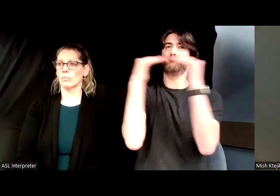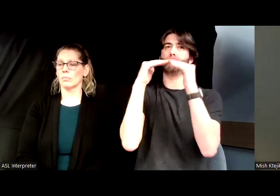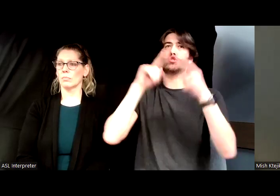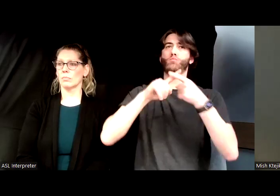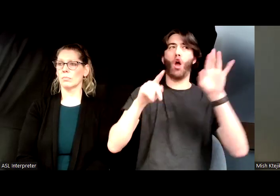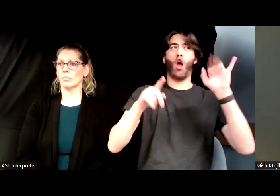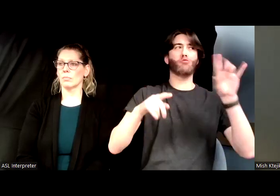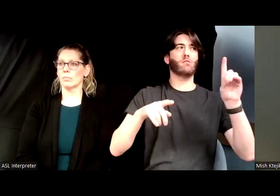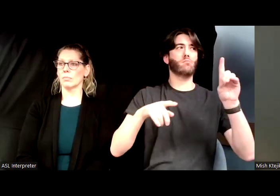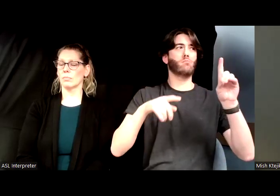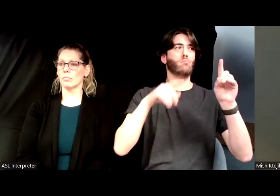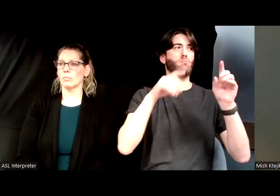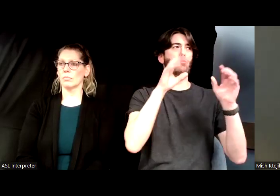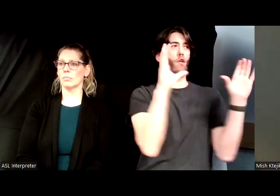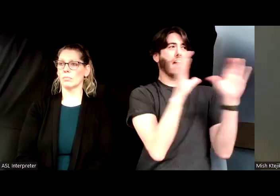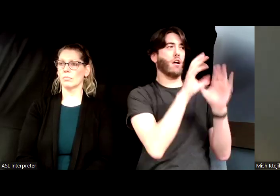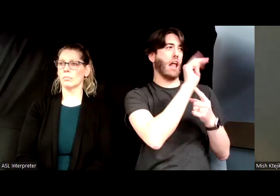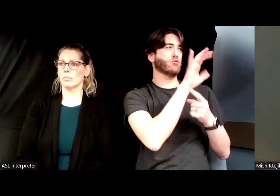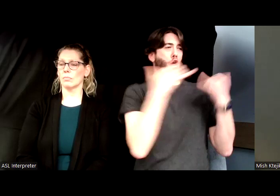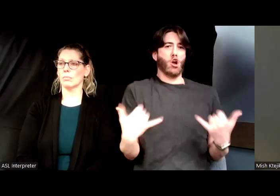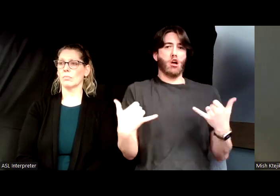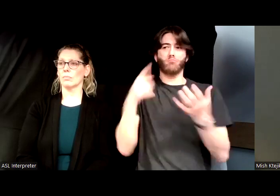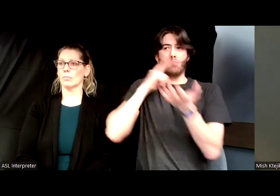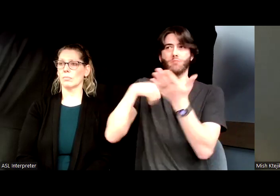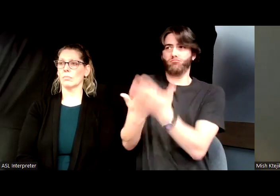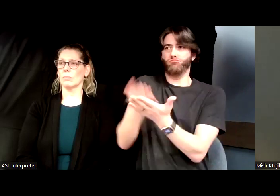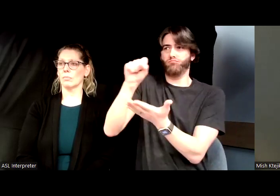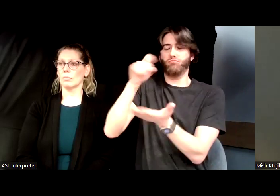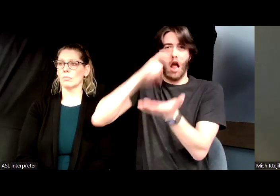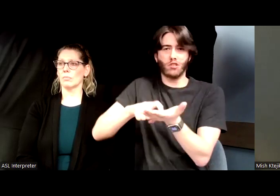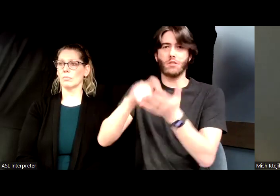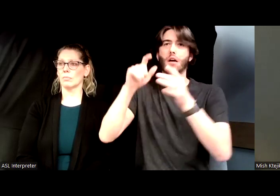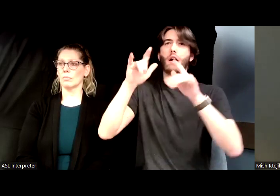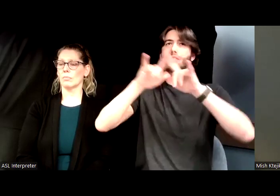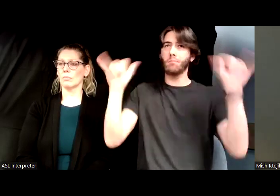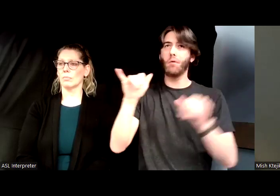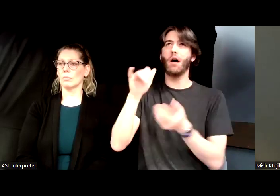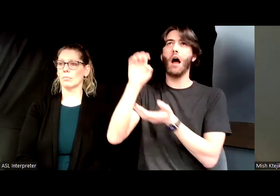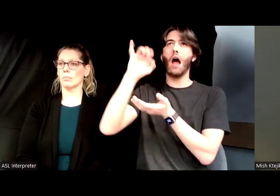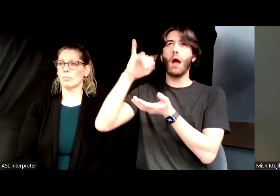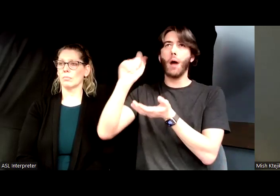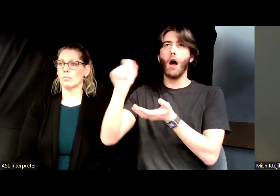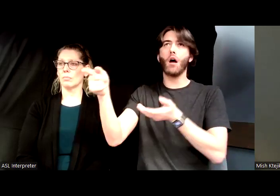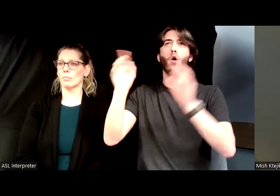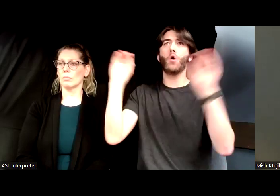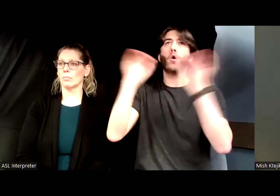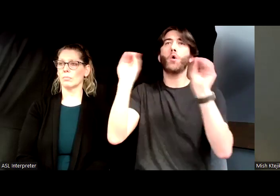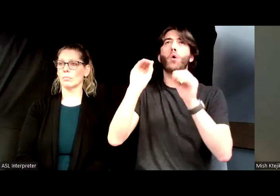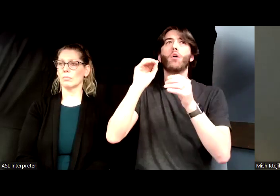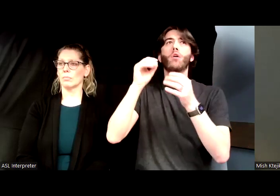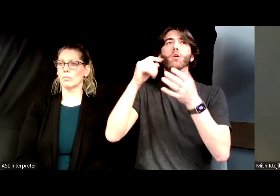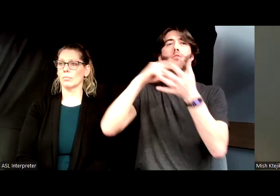4.0 is the equivalent of these current national certification. So it is recognized. However,